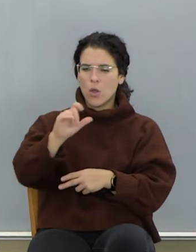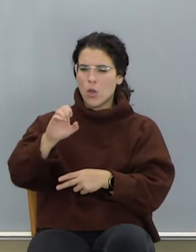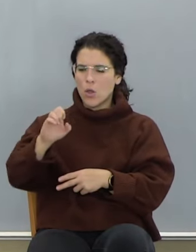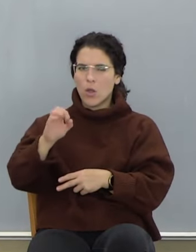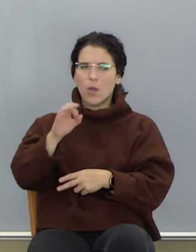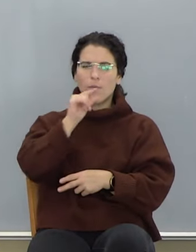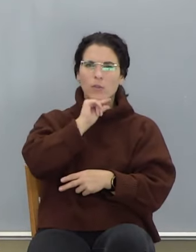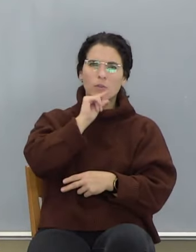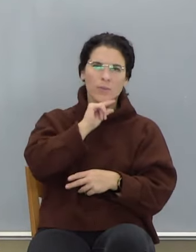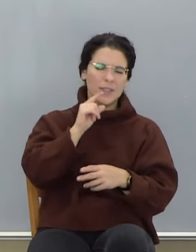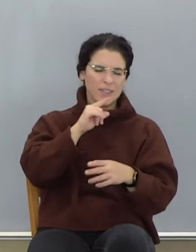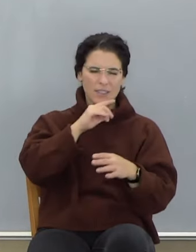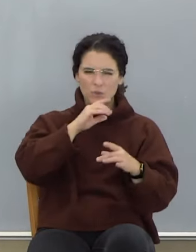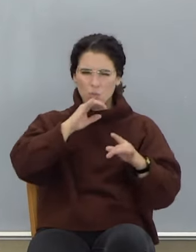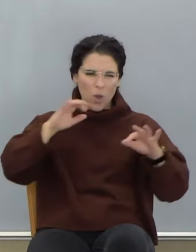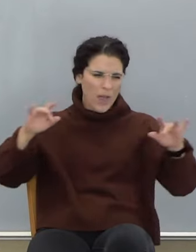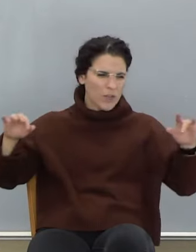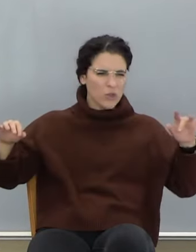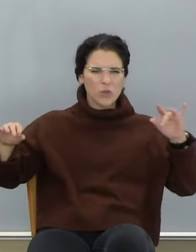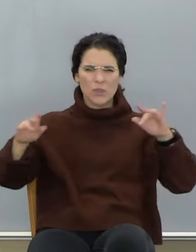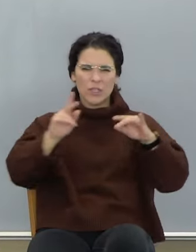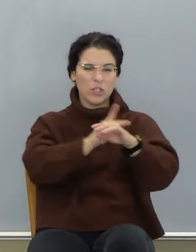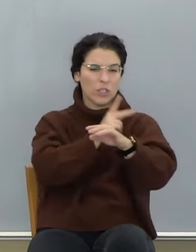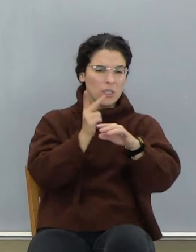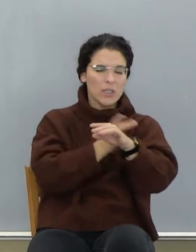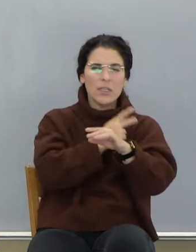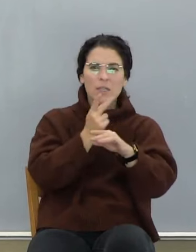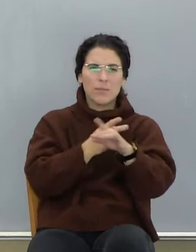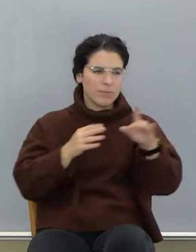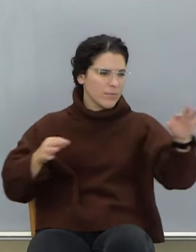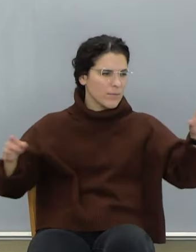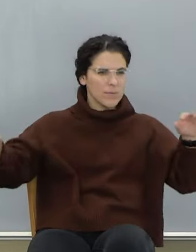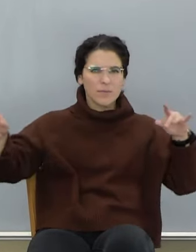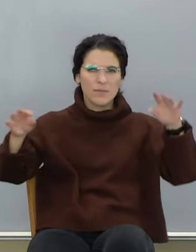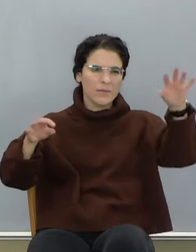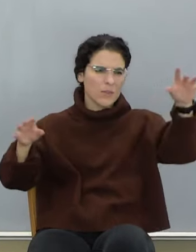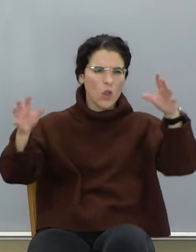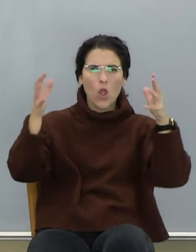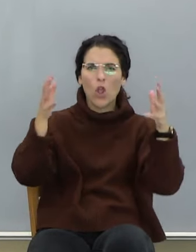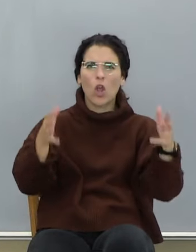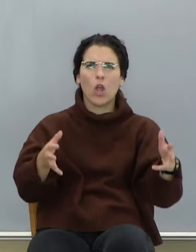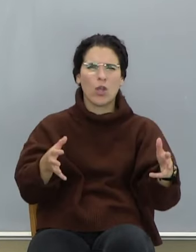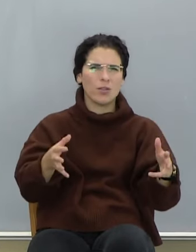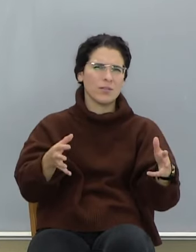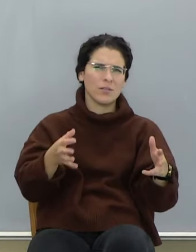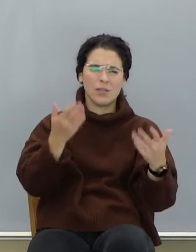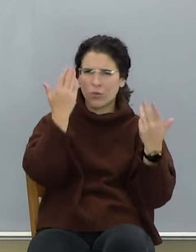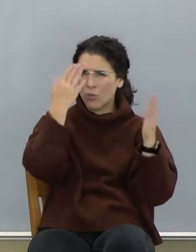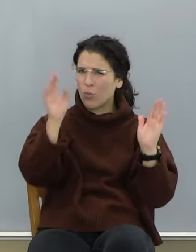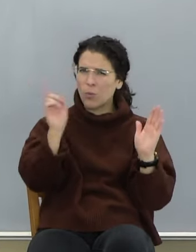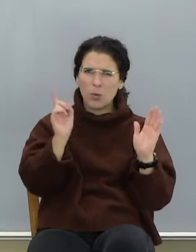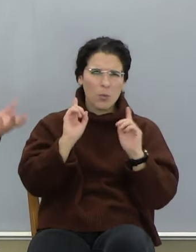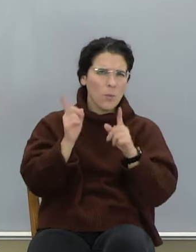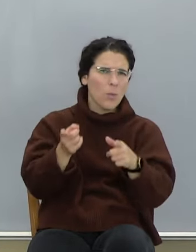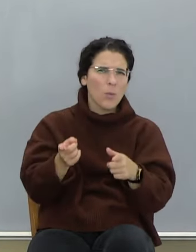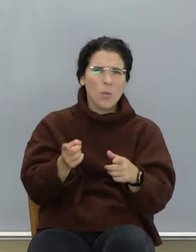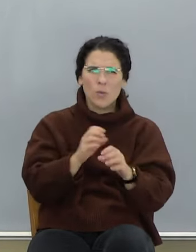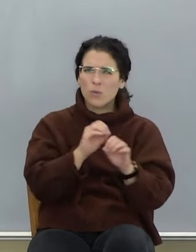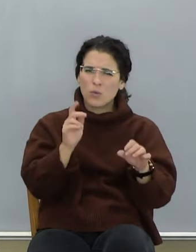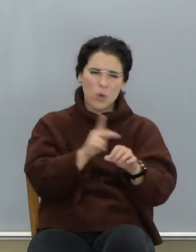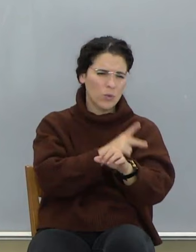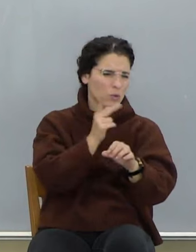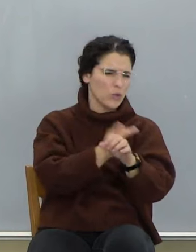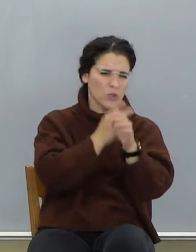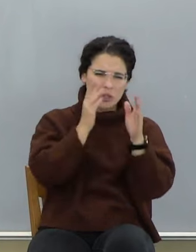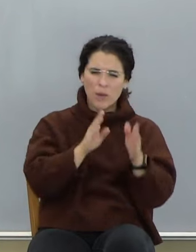these wandering, scattered sheep, they're out there lost, aimless. There's no